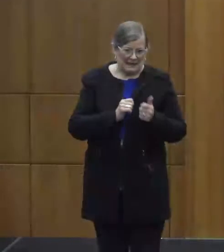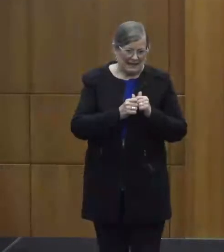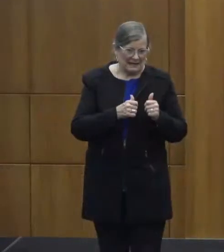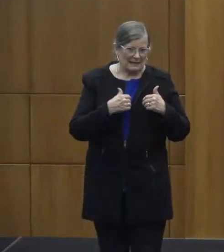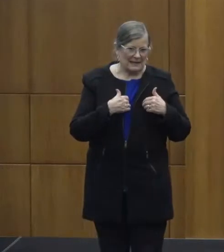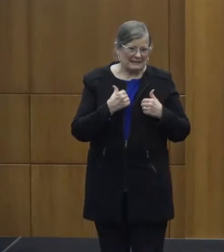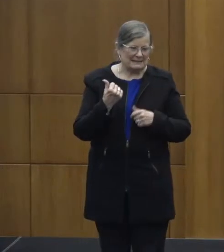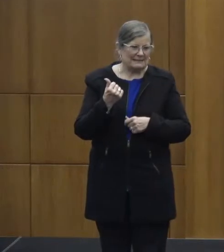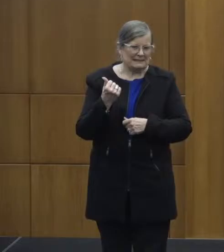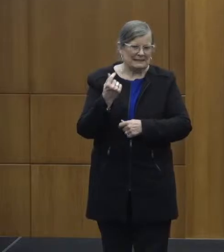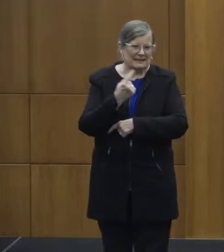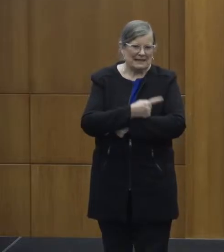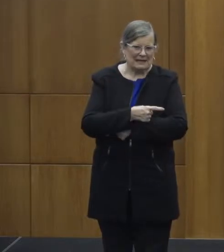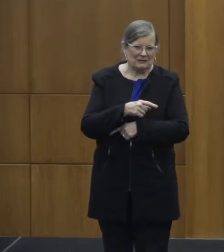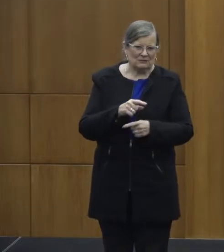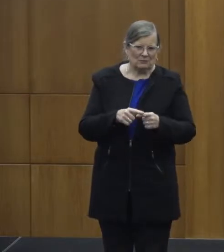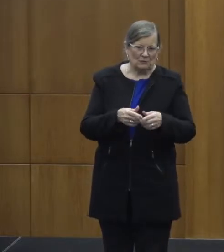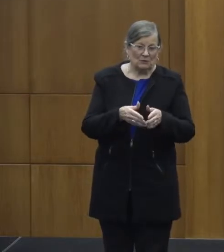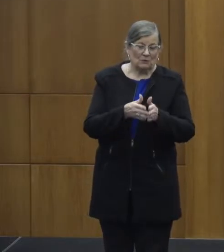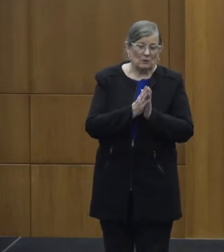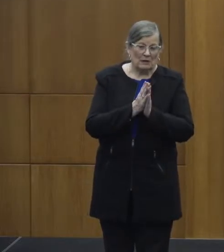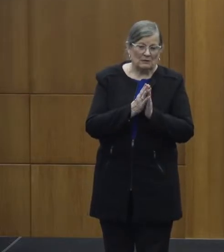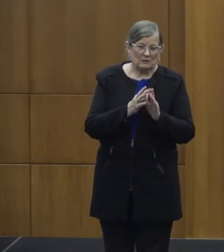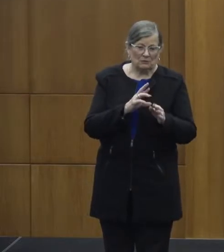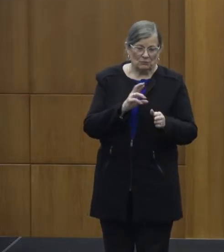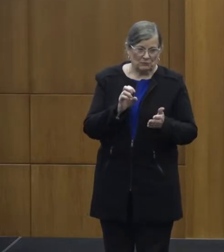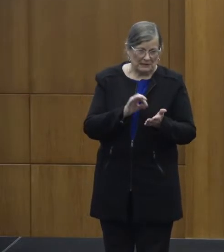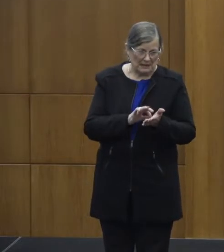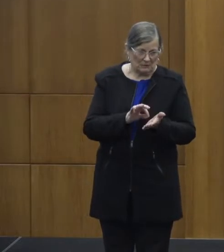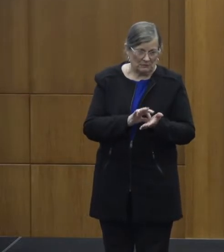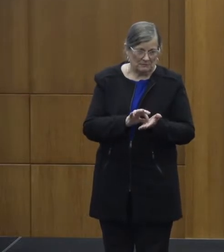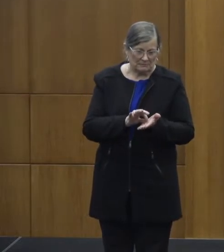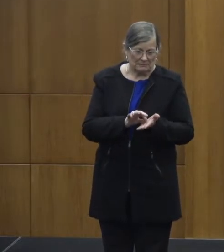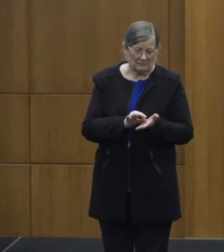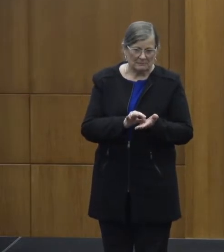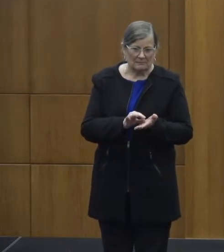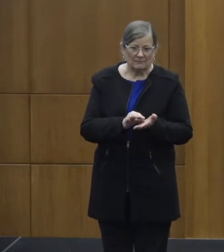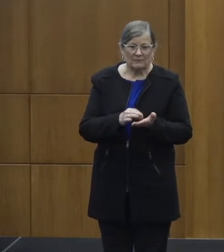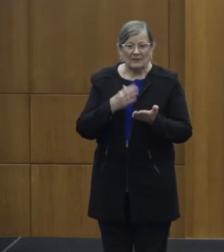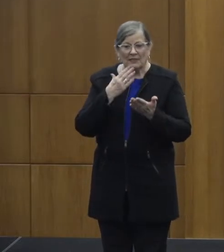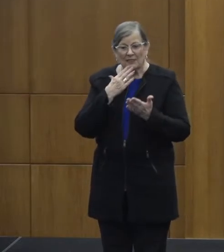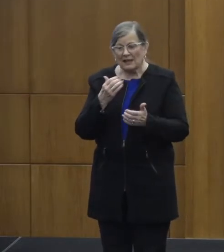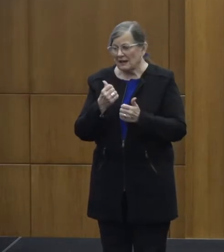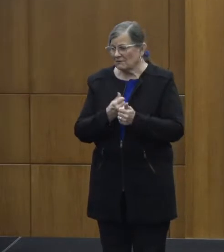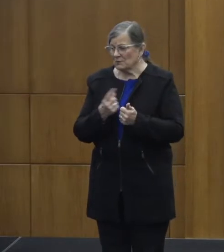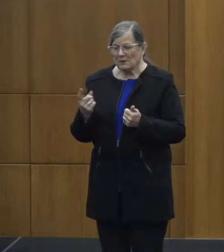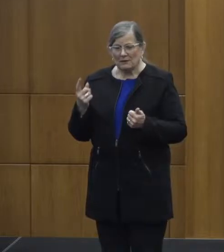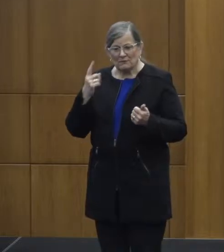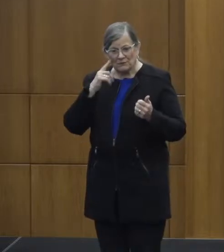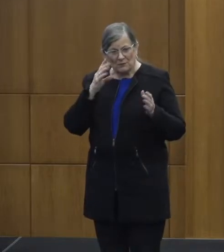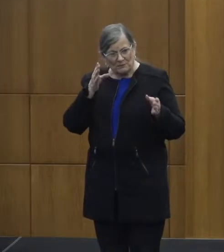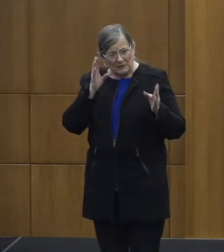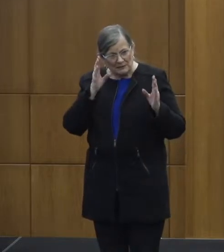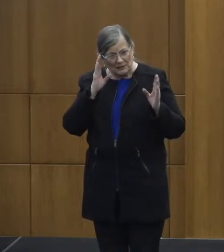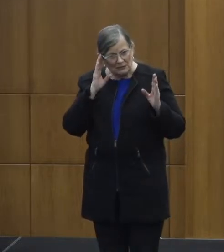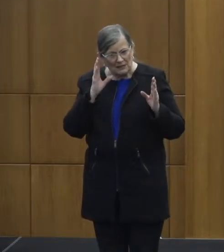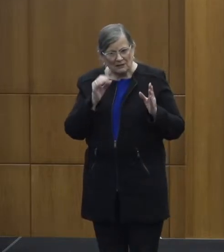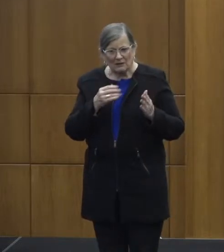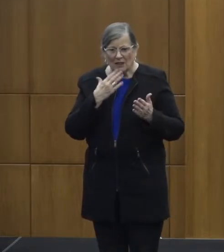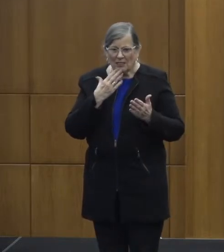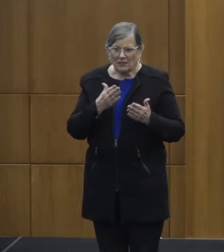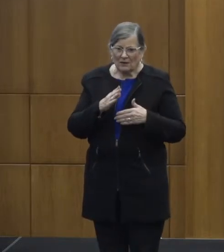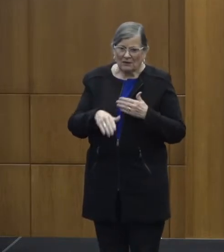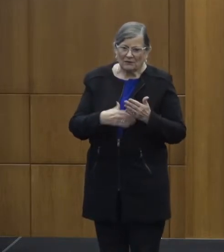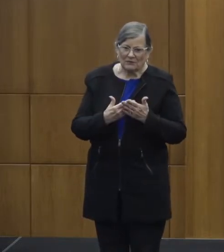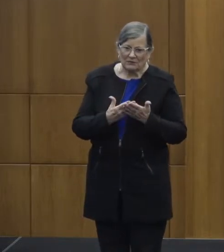So finally, I would like to thank everyone again for your attention. We would like to thank all of our local election officials for their participation in the